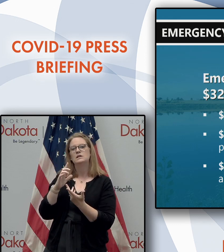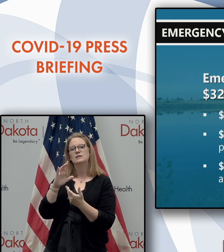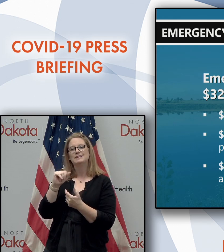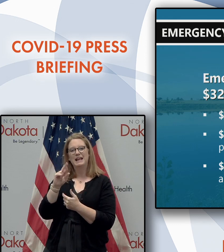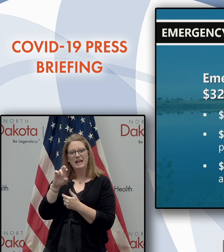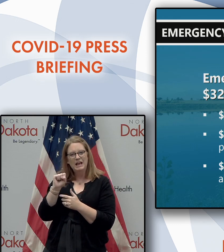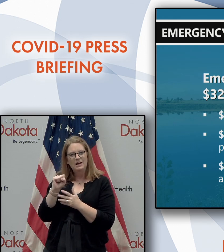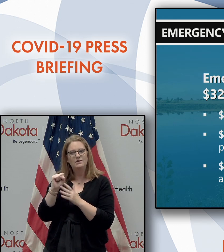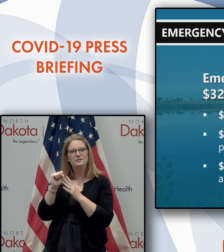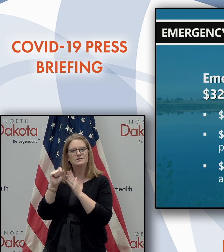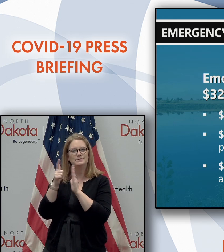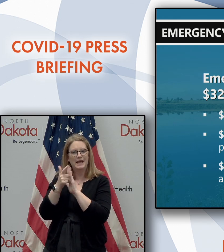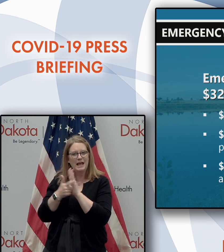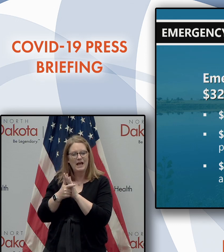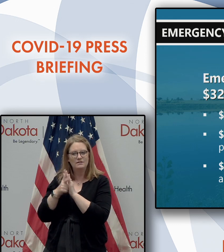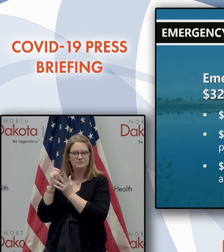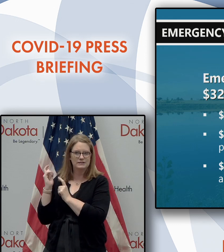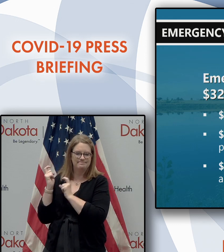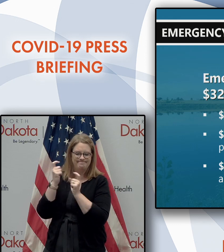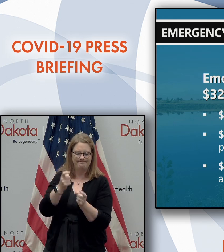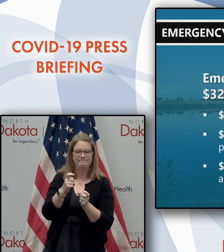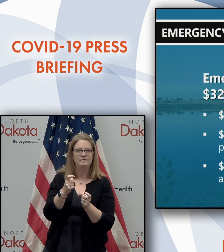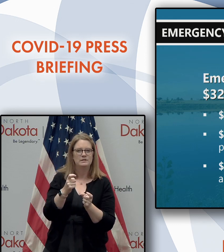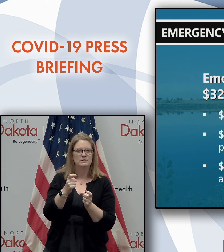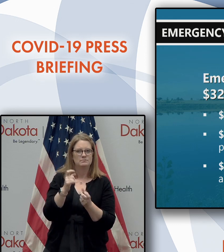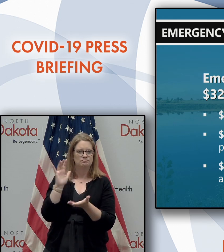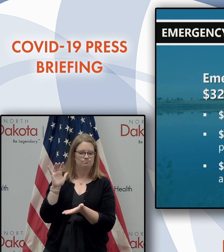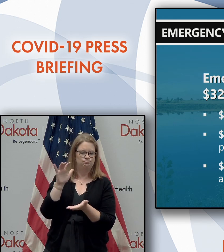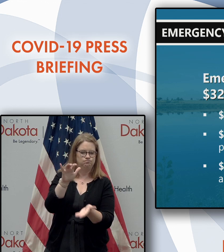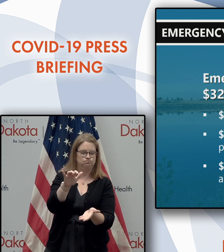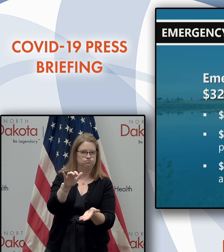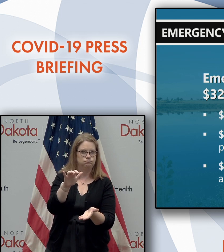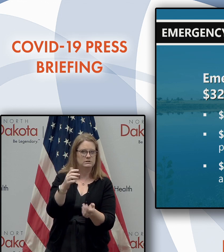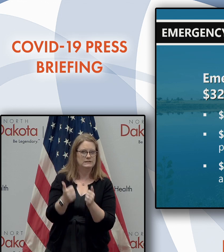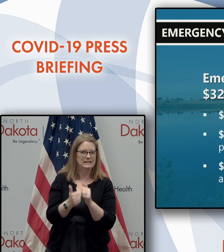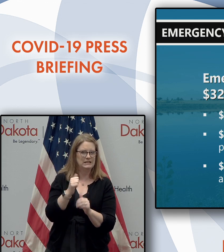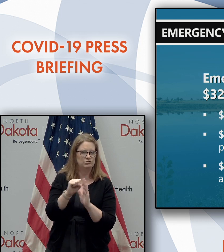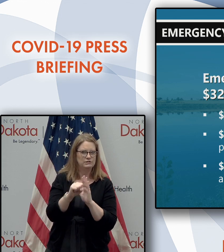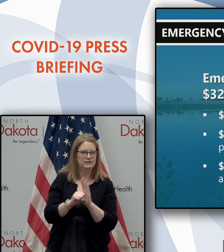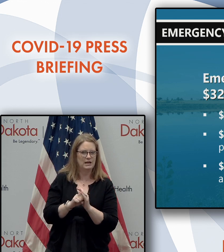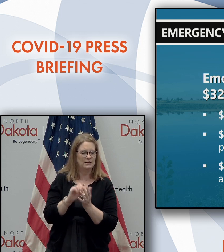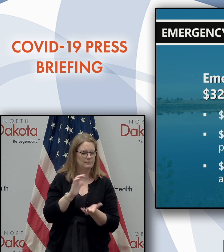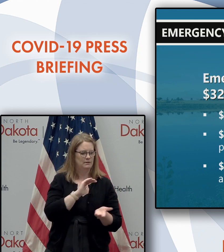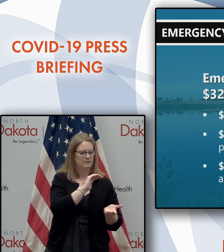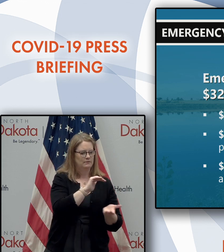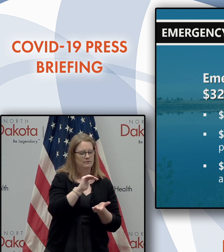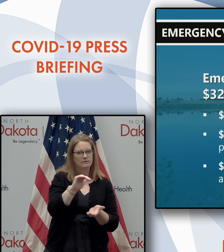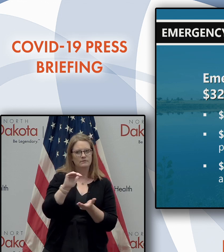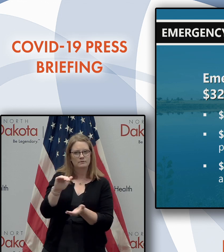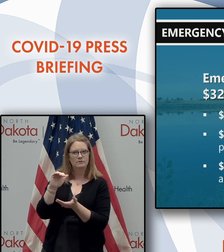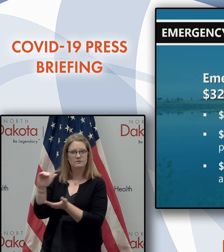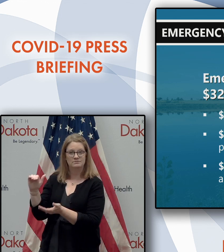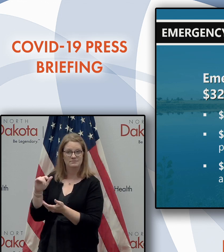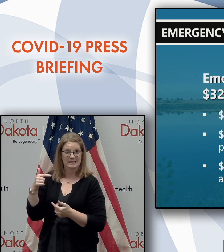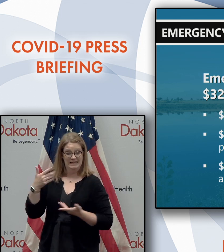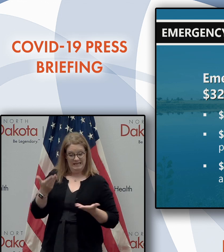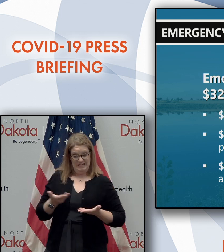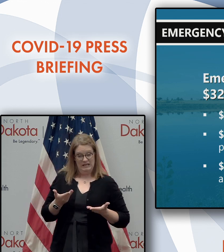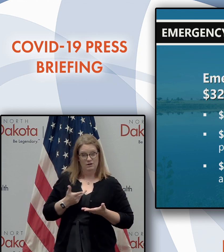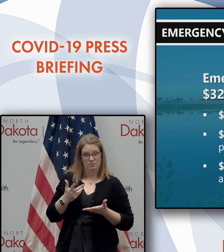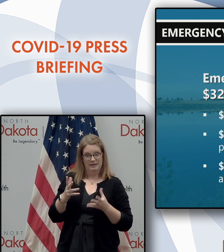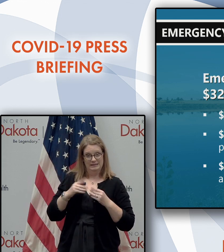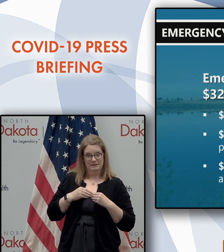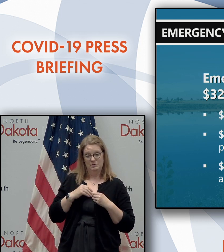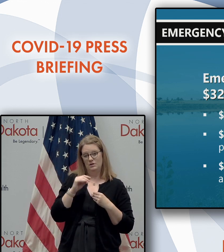funds were sent out as block grants to each state based on a formula. North Dakota received